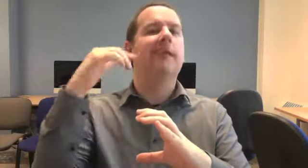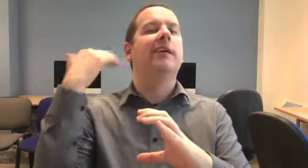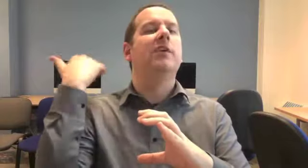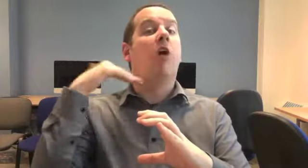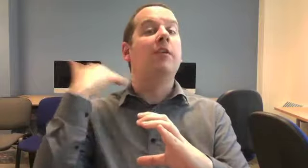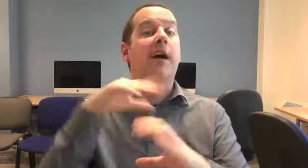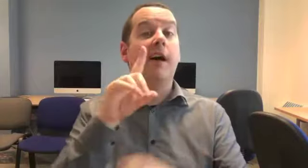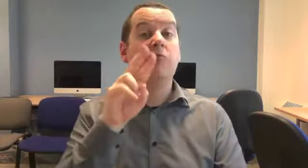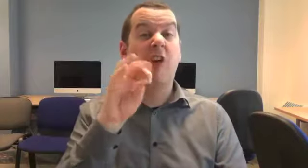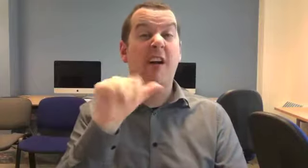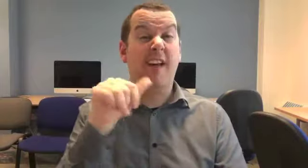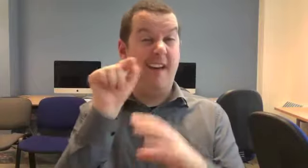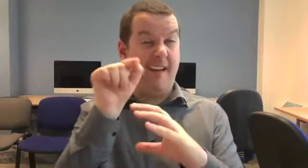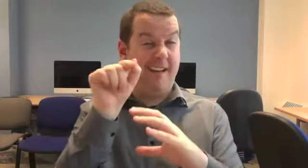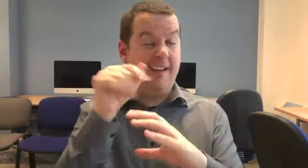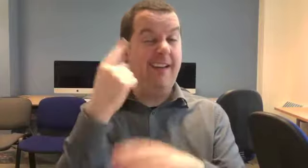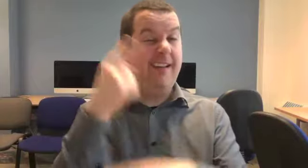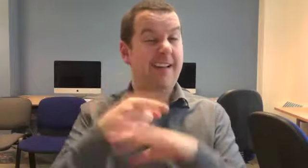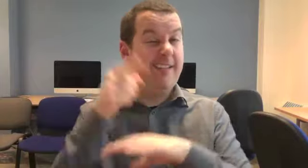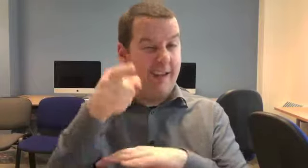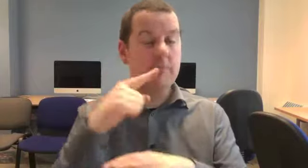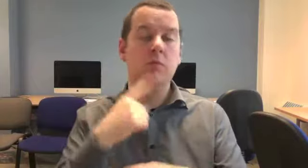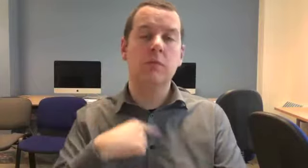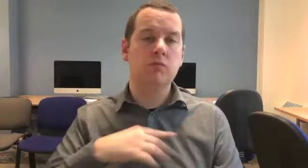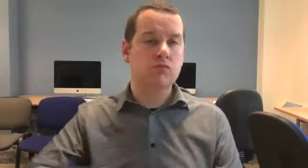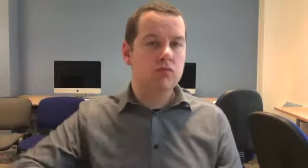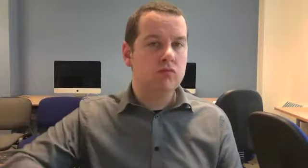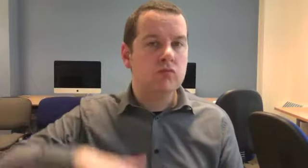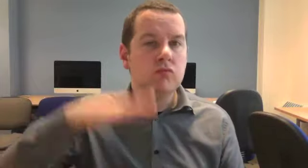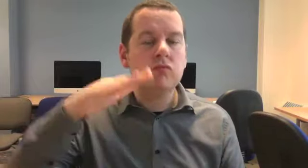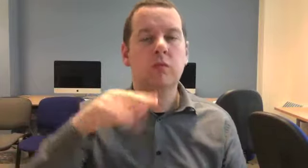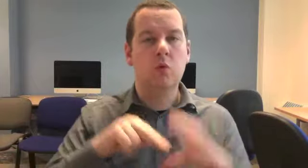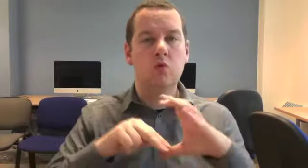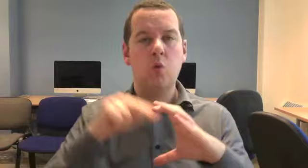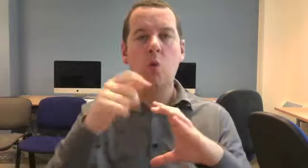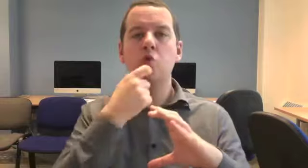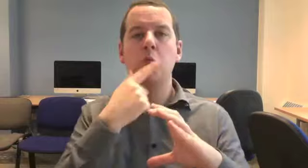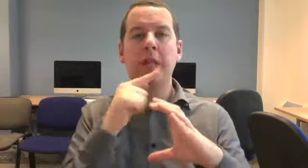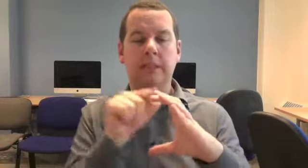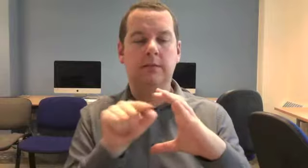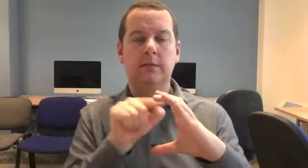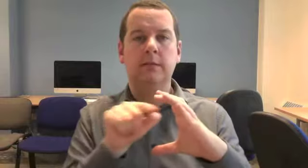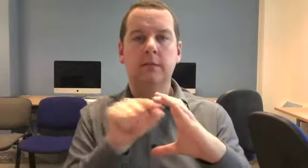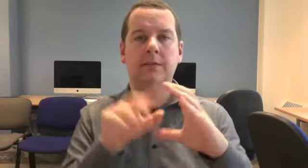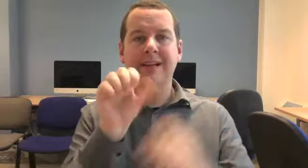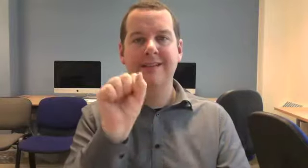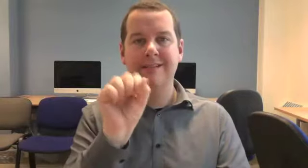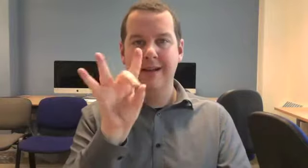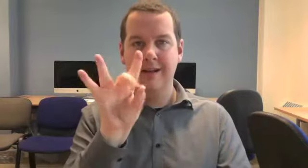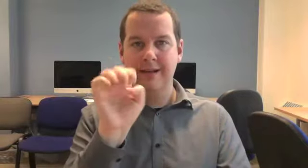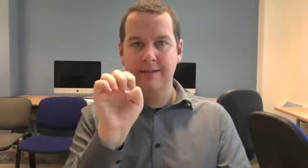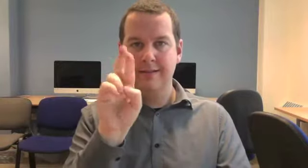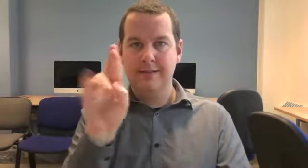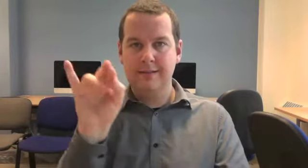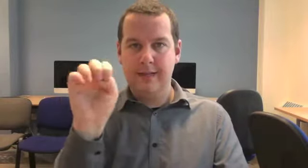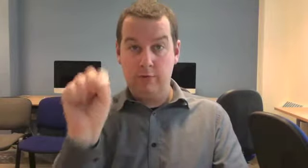couple of counties up, that's where Drogheda is. That's where I'm living, but I was born and raised in North County Dublin in a place called